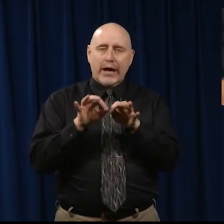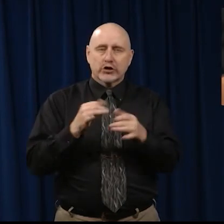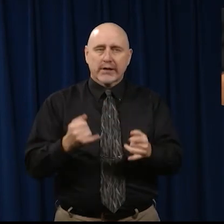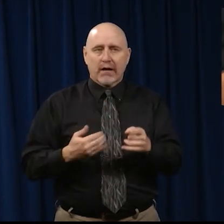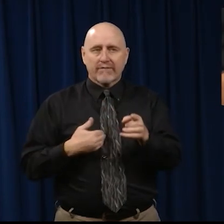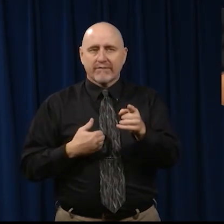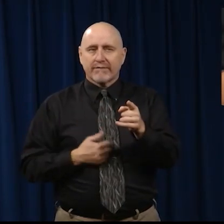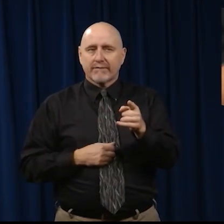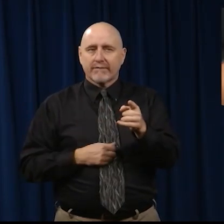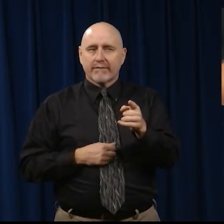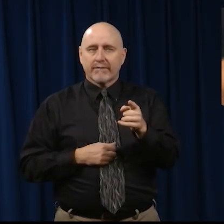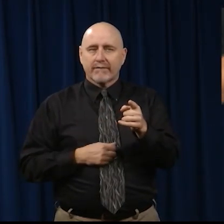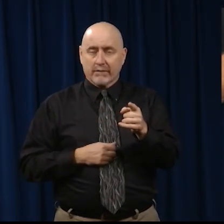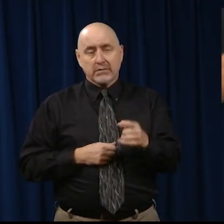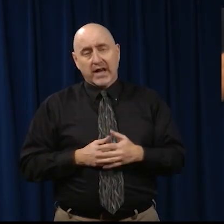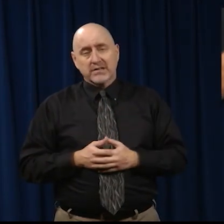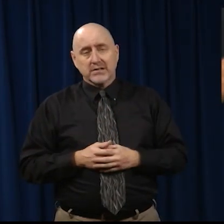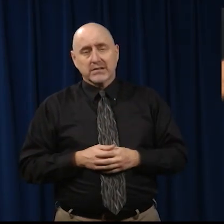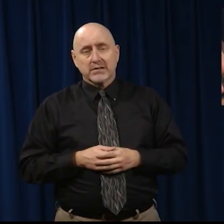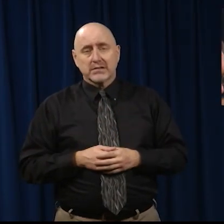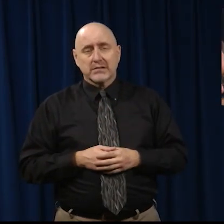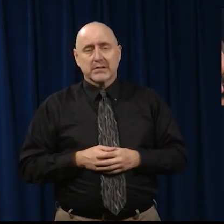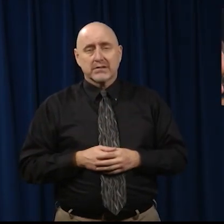tears in it now? Absolutely.